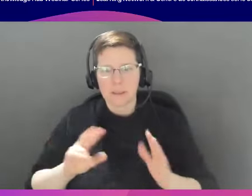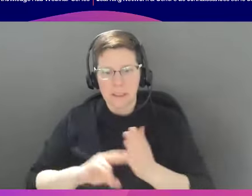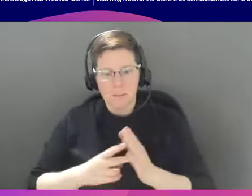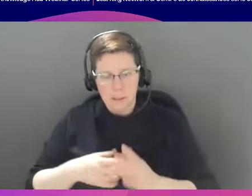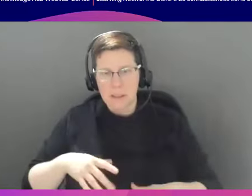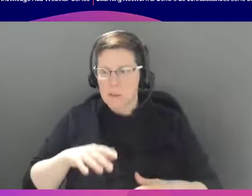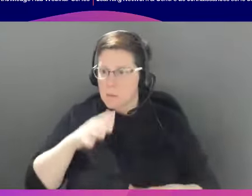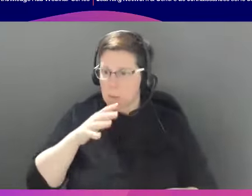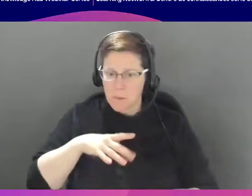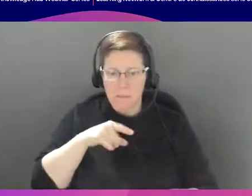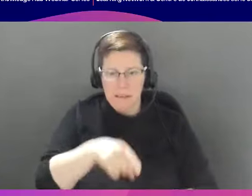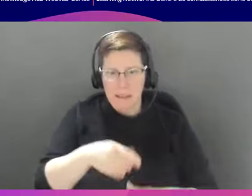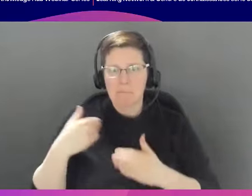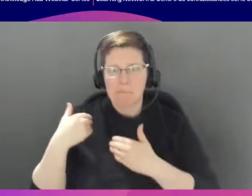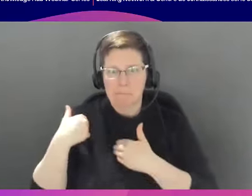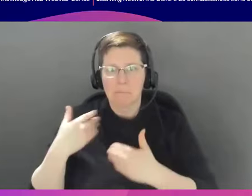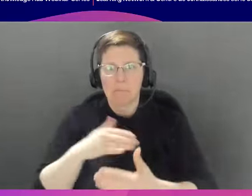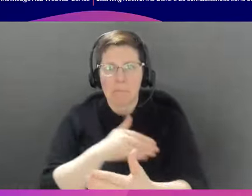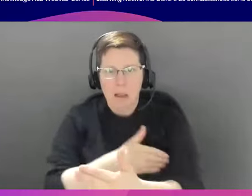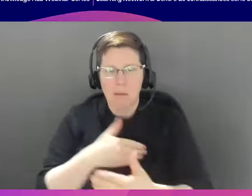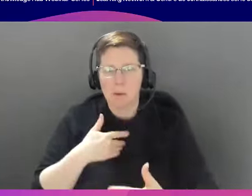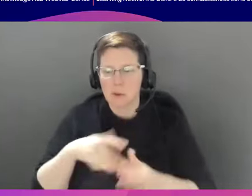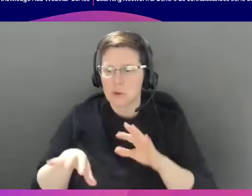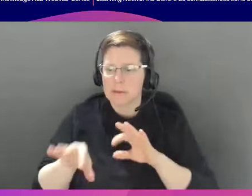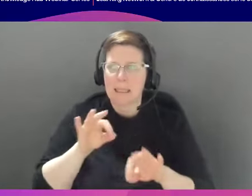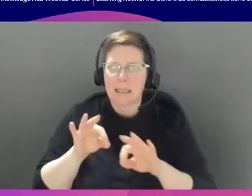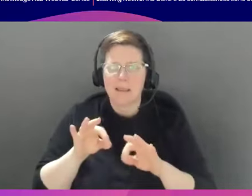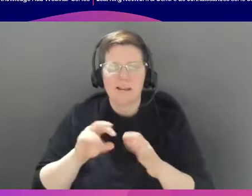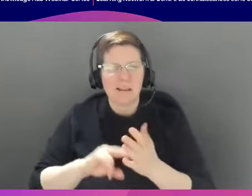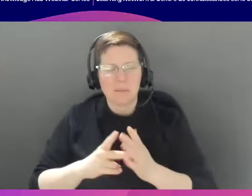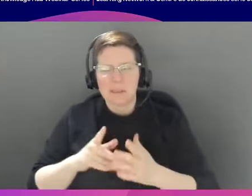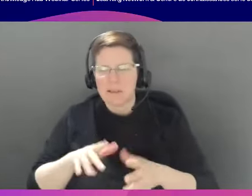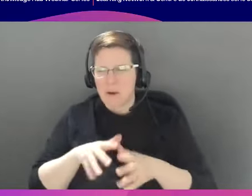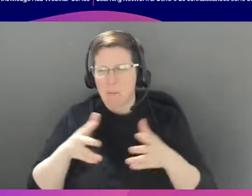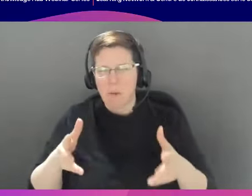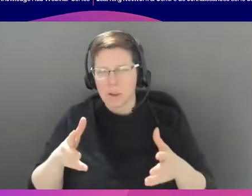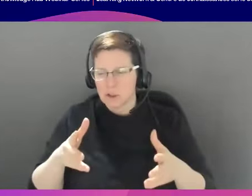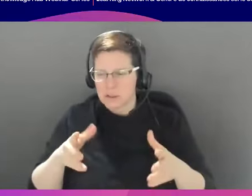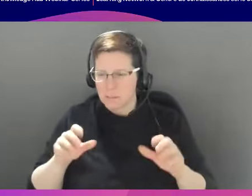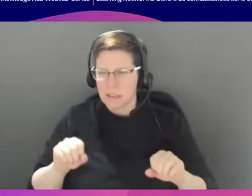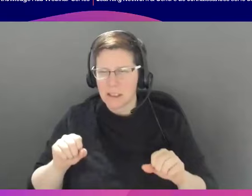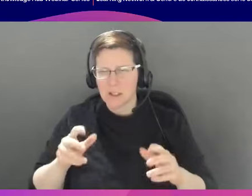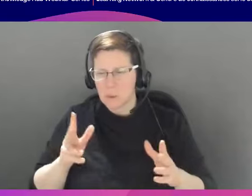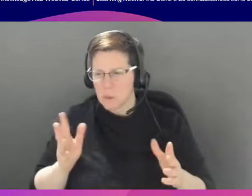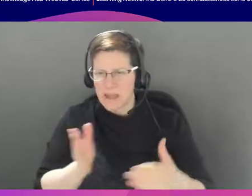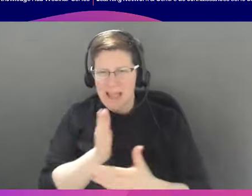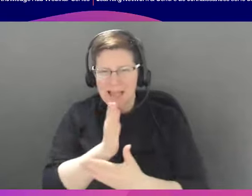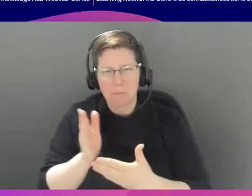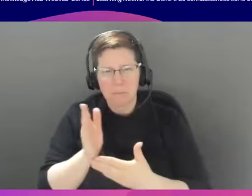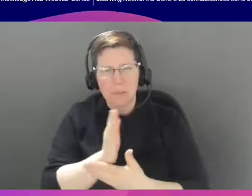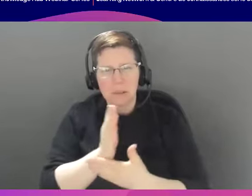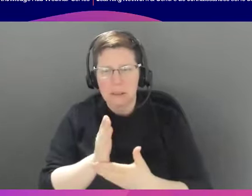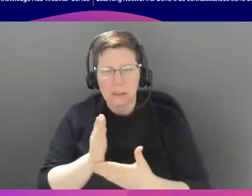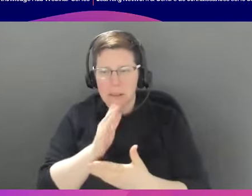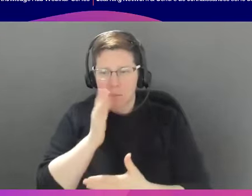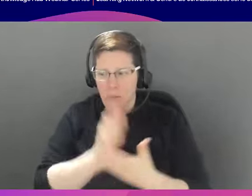selectors of partners. It leaves very little room for folks that are not a part of that binary.